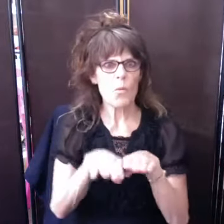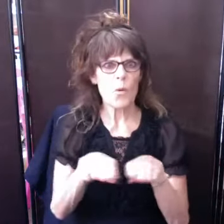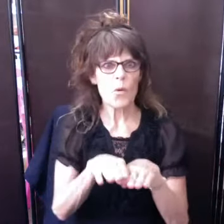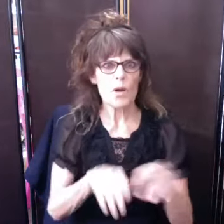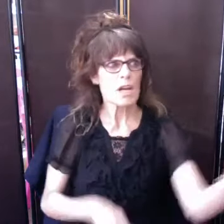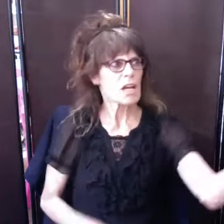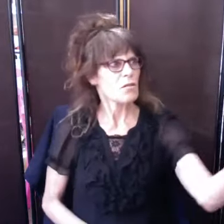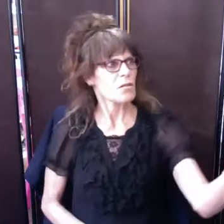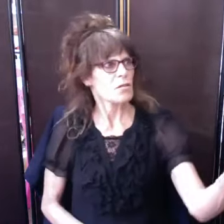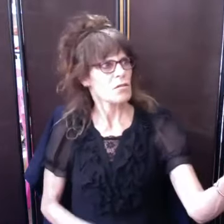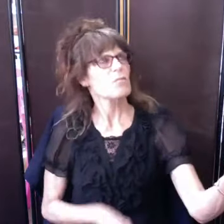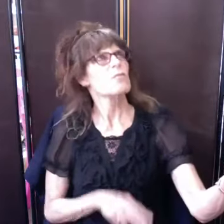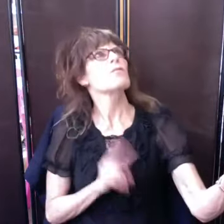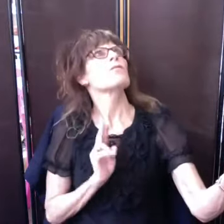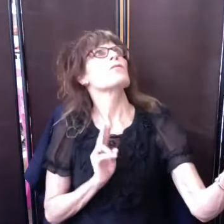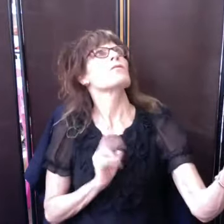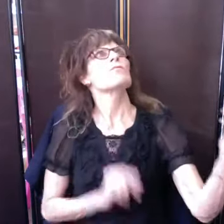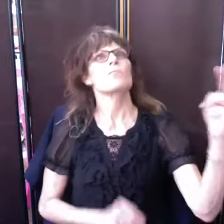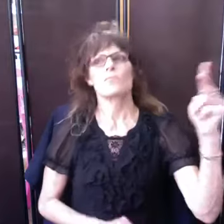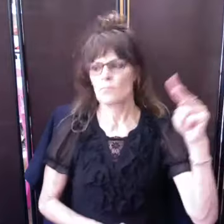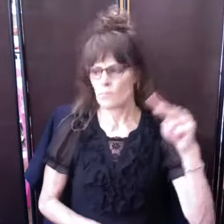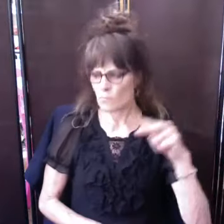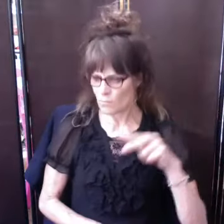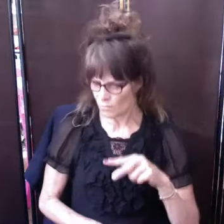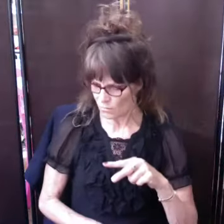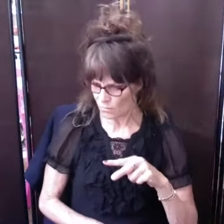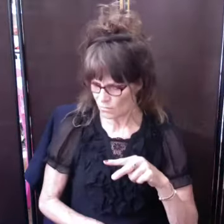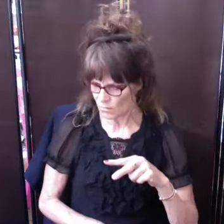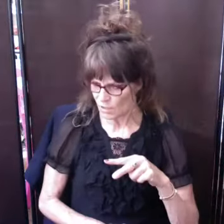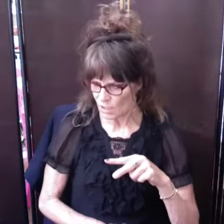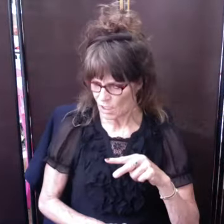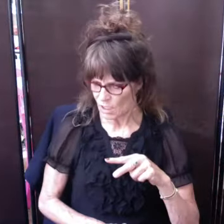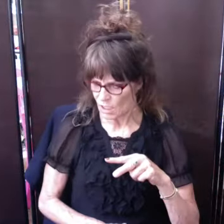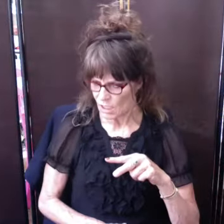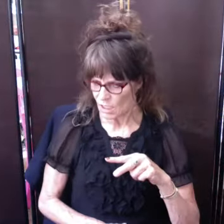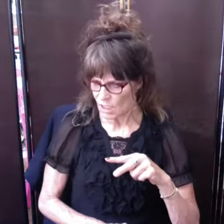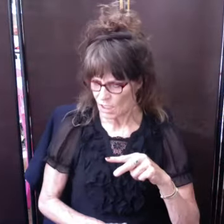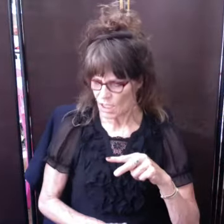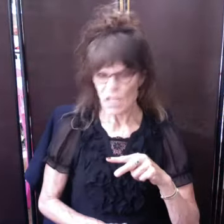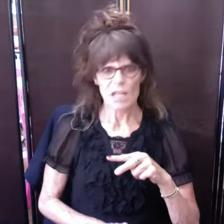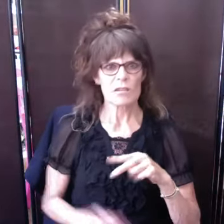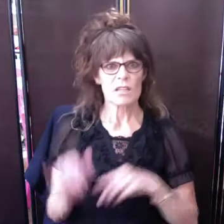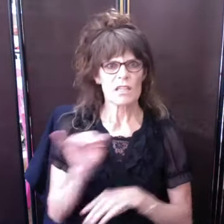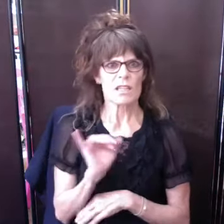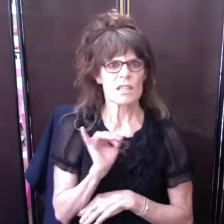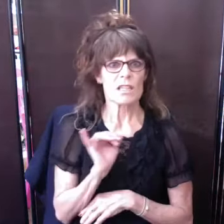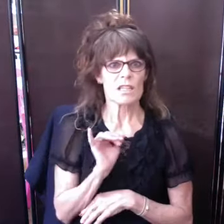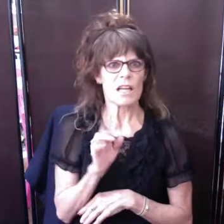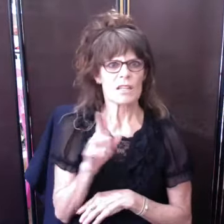looked up at him, he looked down at me, and he got bored with that and held me sideways like UPS would bring a package to your front door, and knocked on my front door.